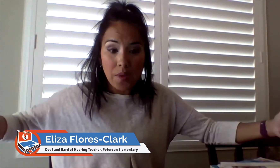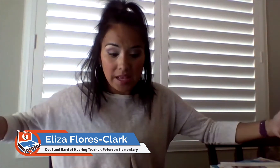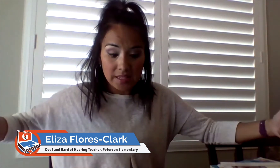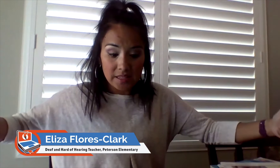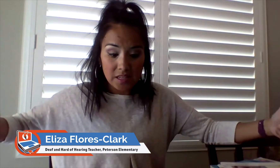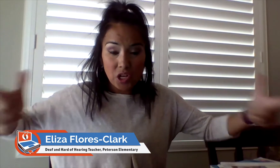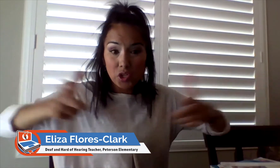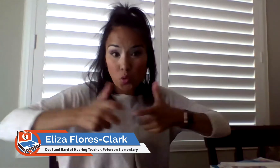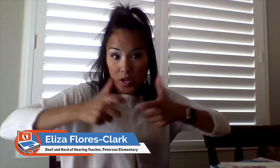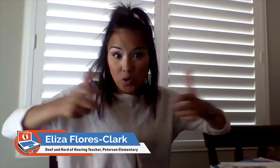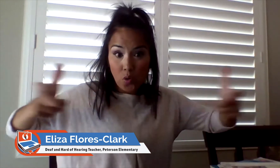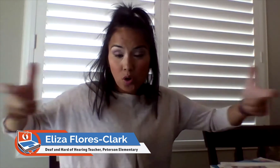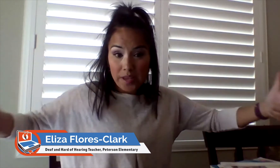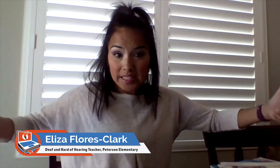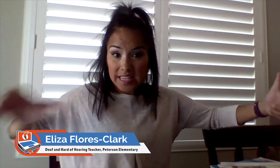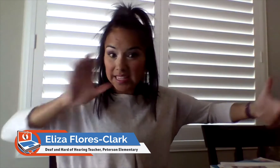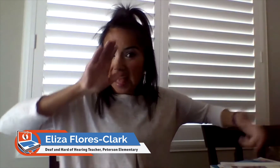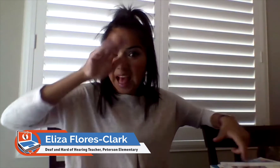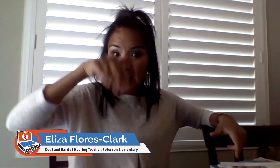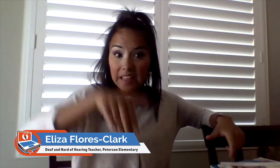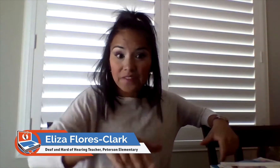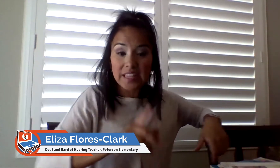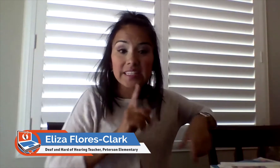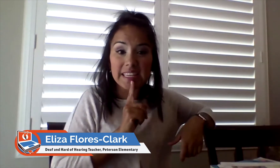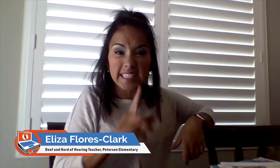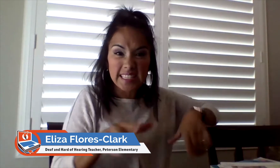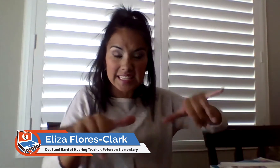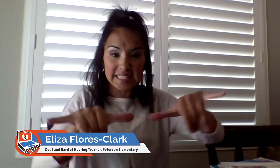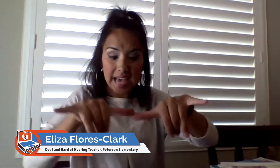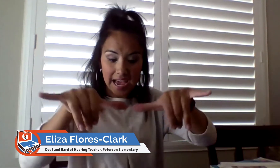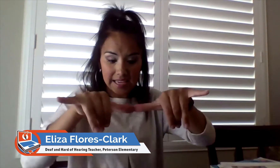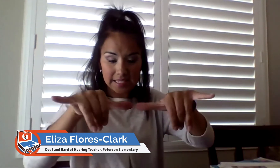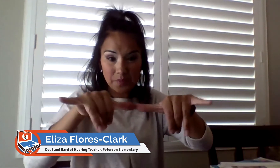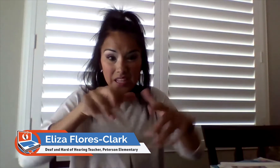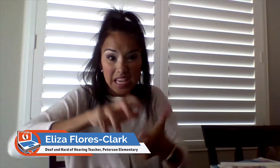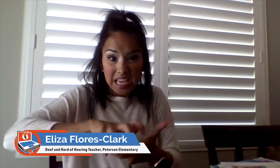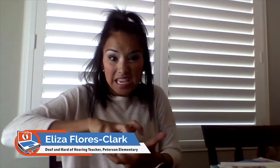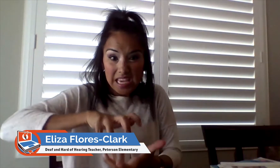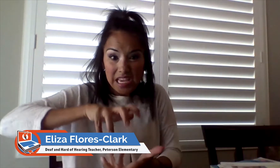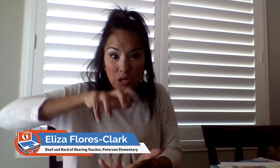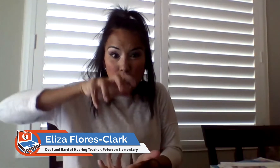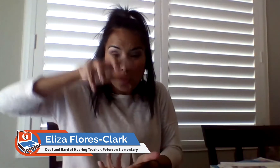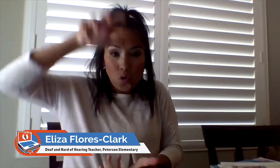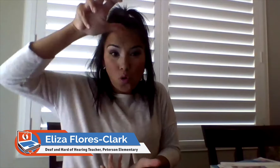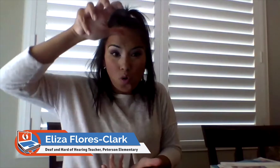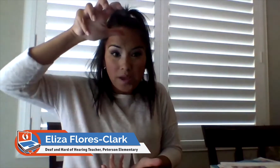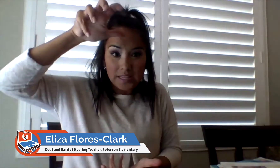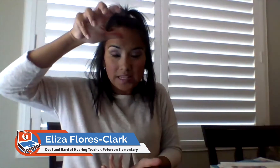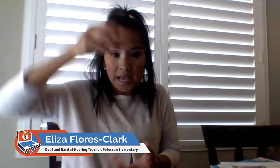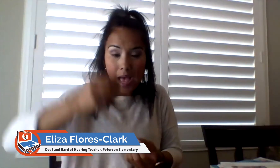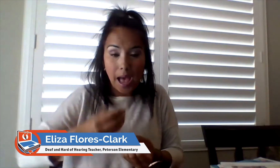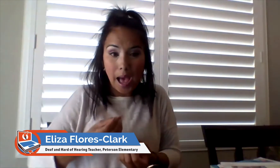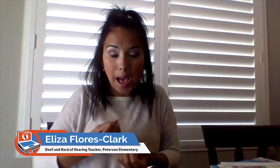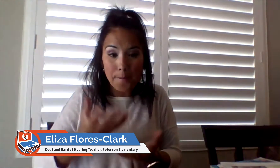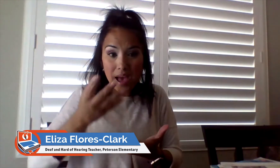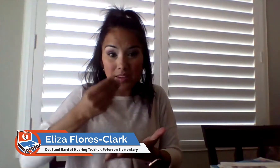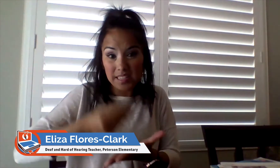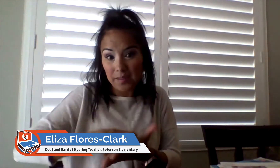enormous. So enormous as an elephant is the size. Enormous amount of